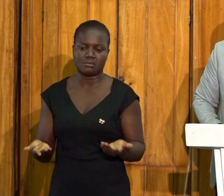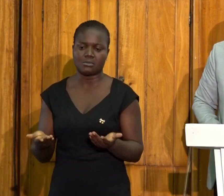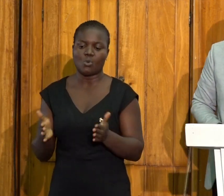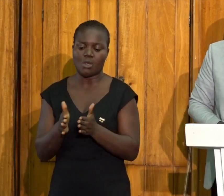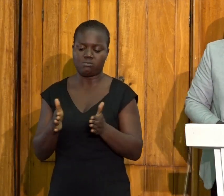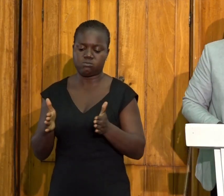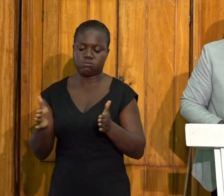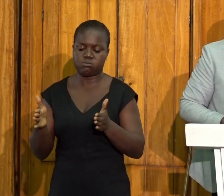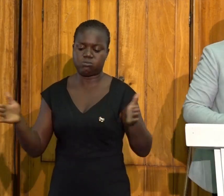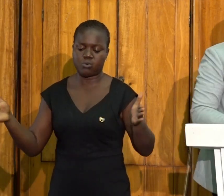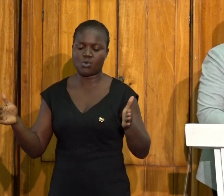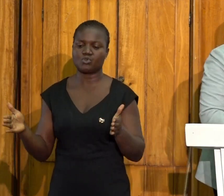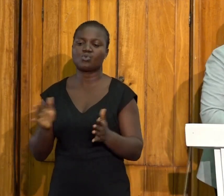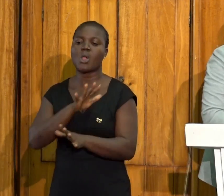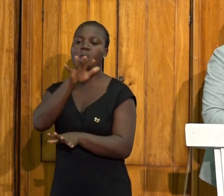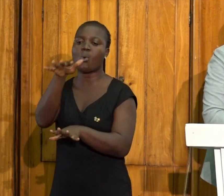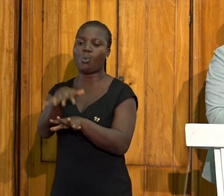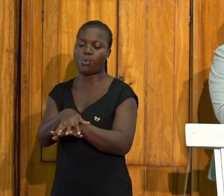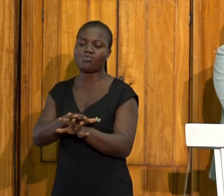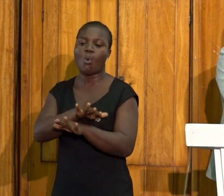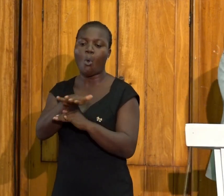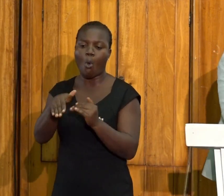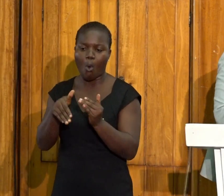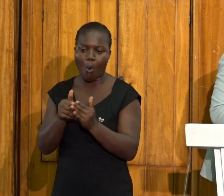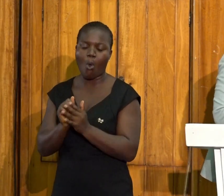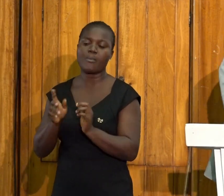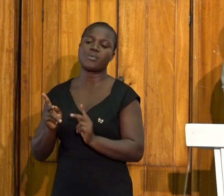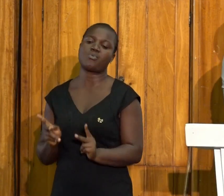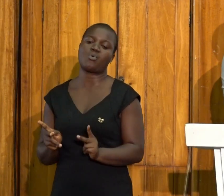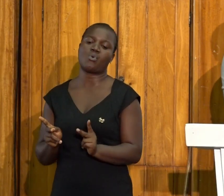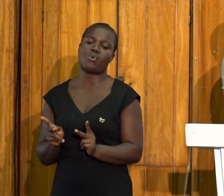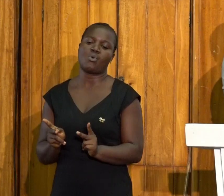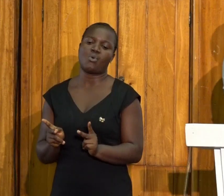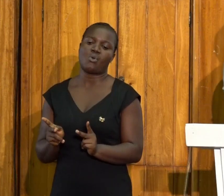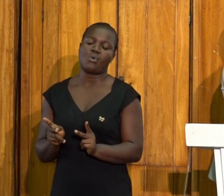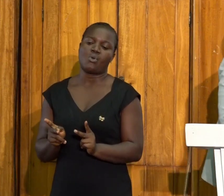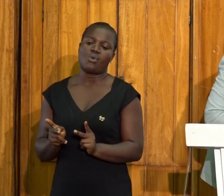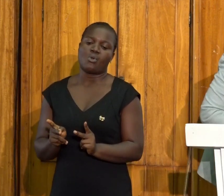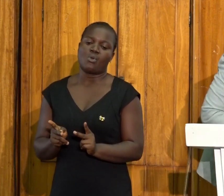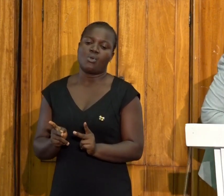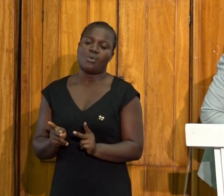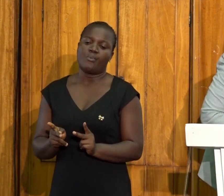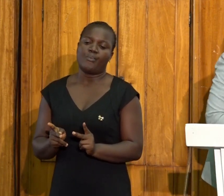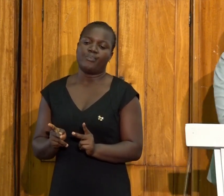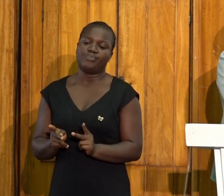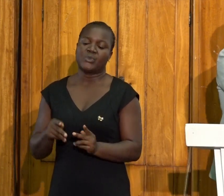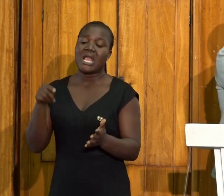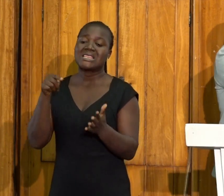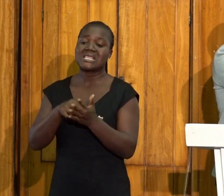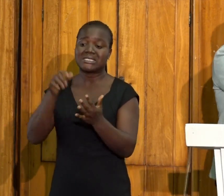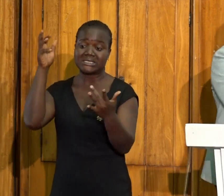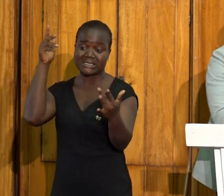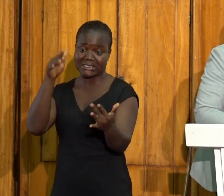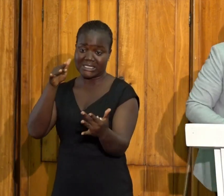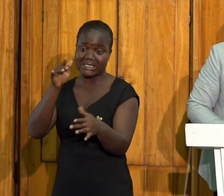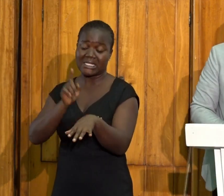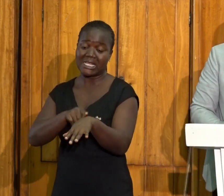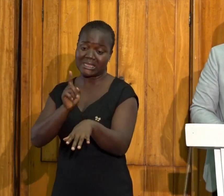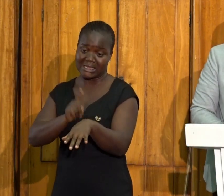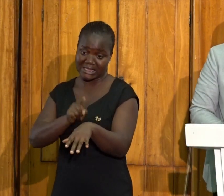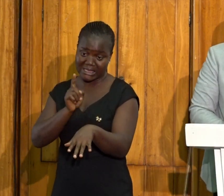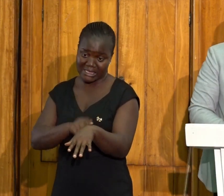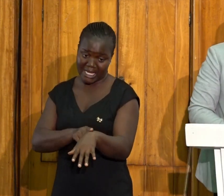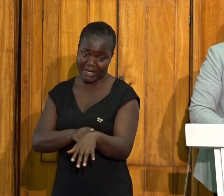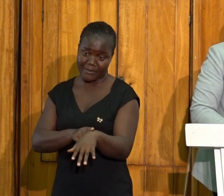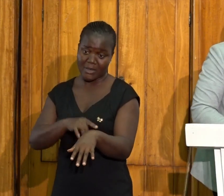include those that are actually going to be on LAN for Malawi. So this study, the primary outcome